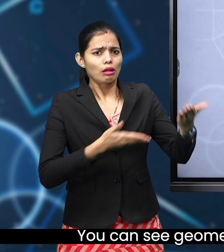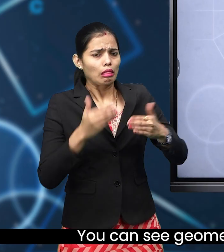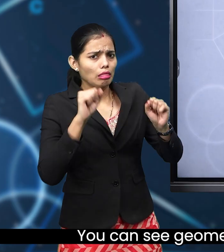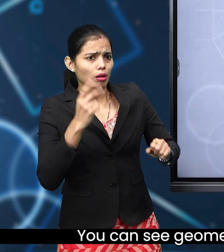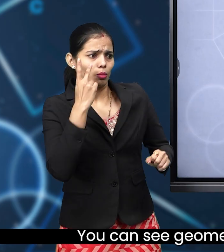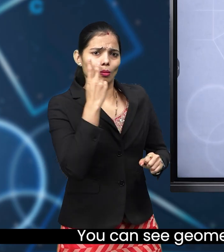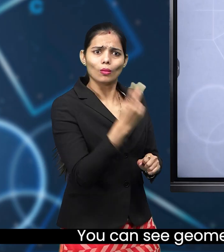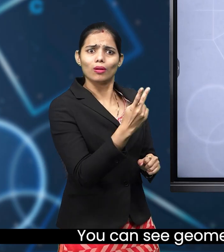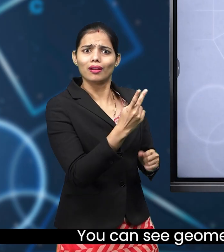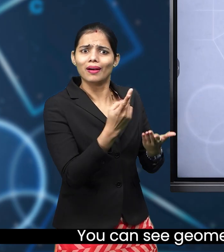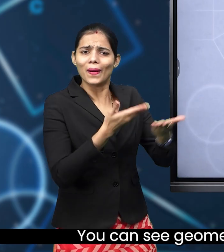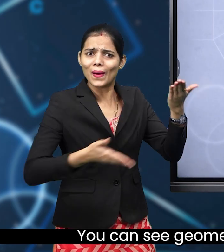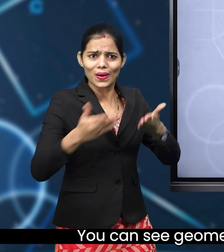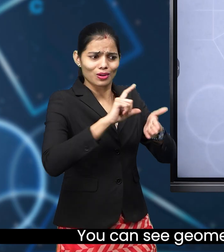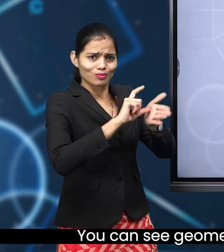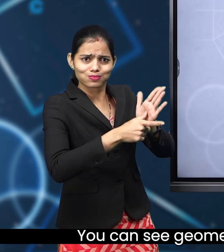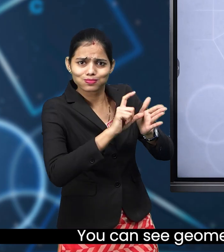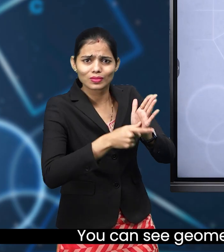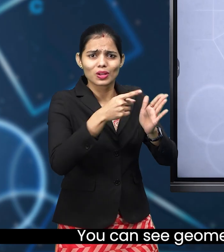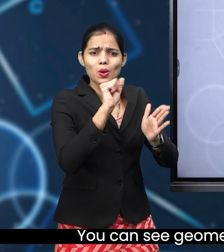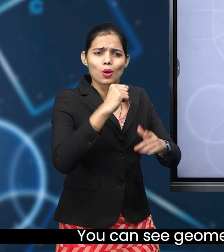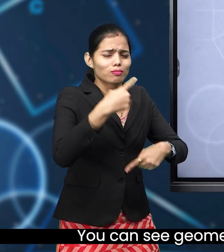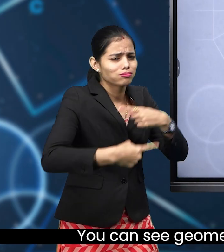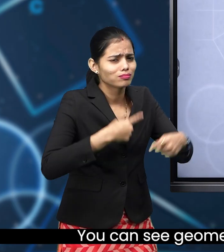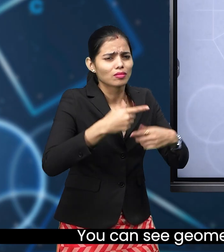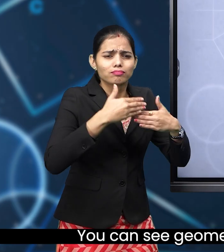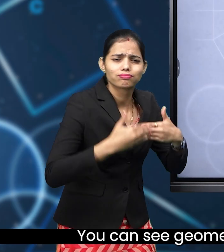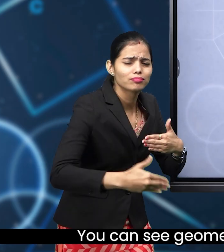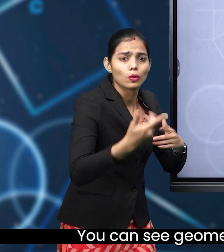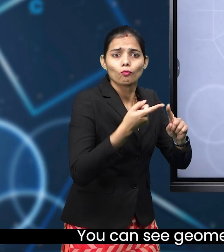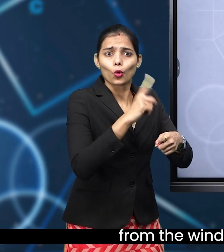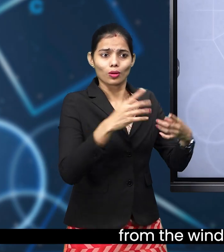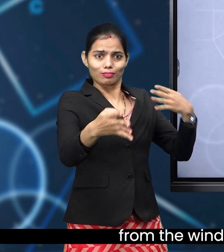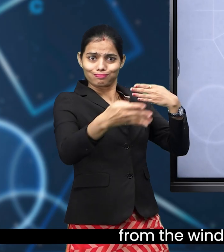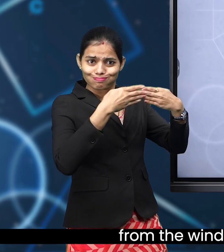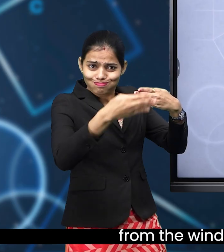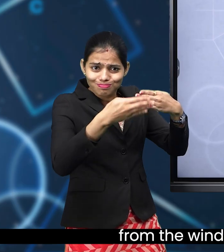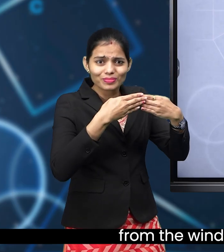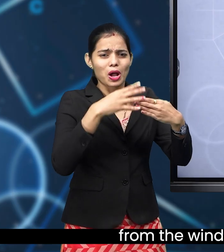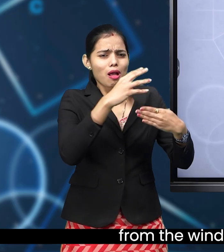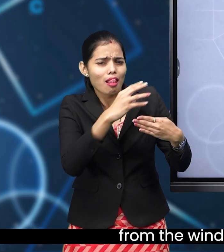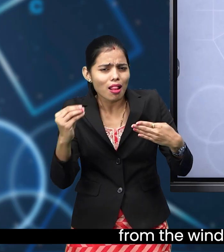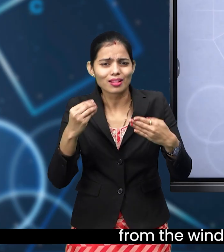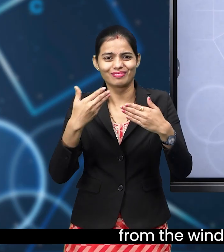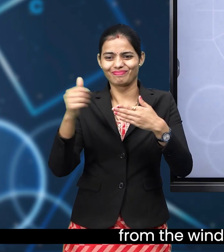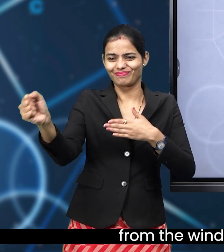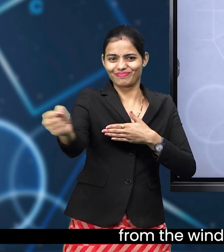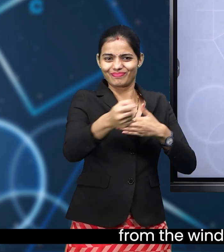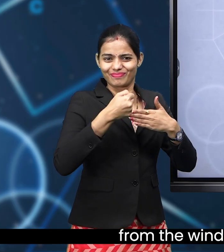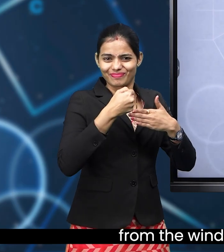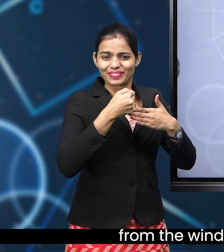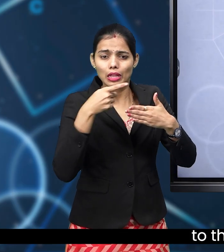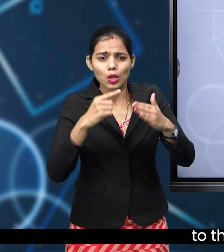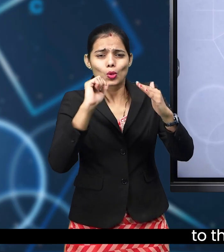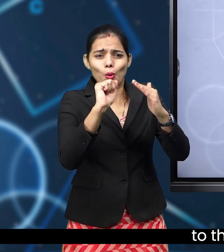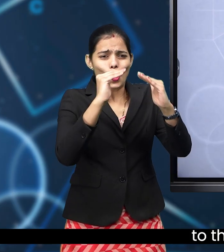You can see geometry all around you in your daily life, from the windows and doors in your